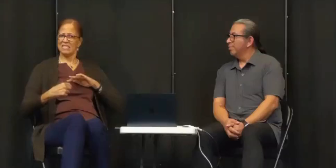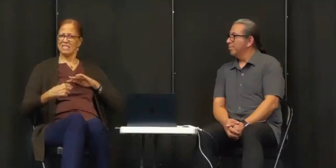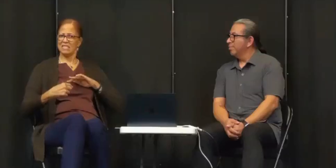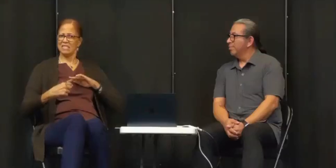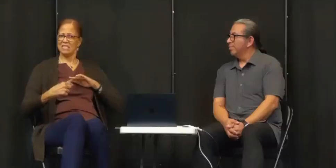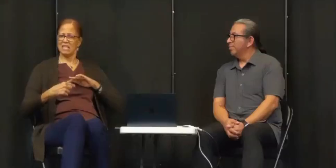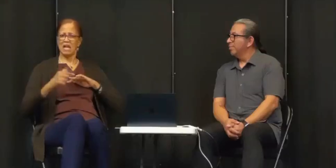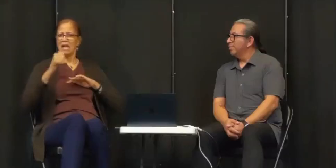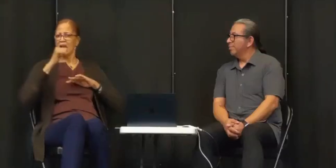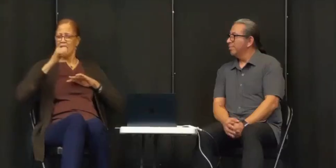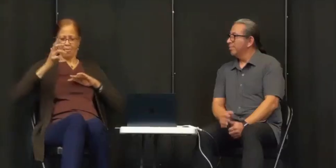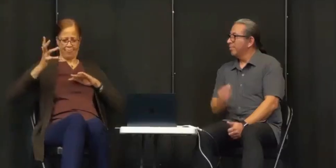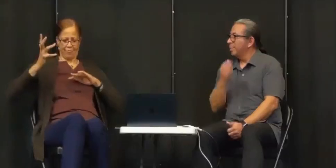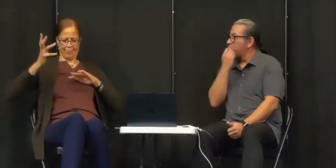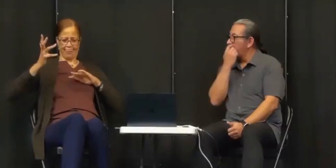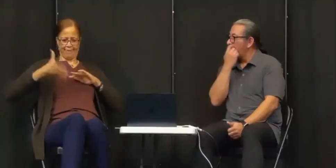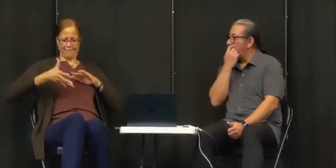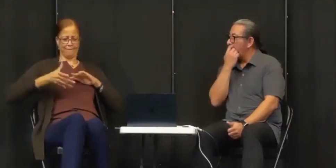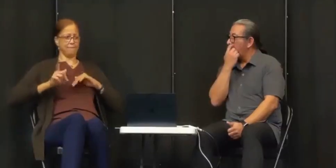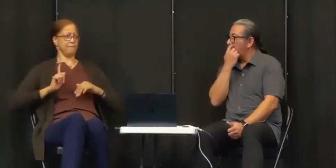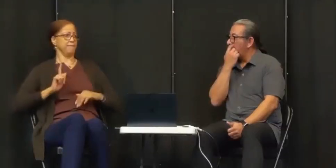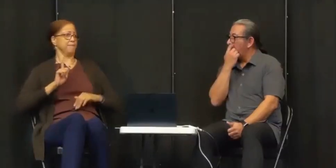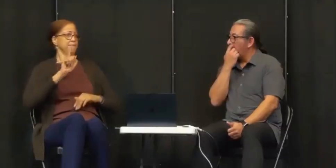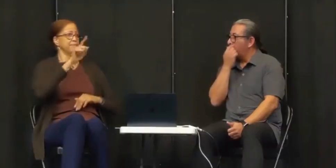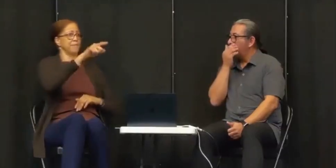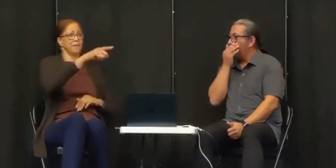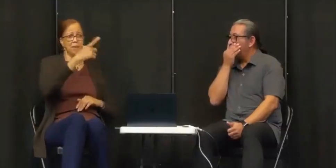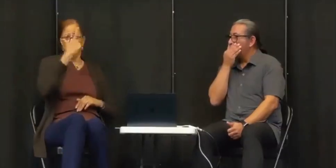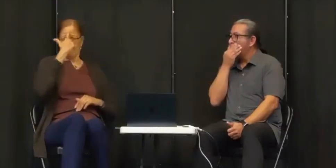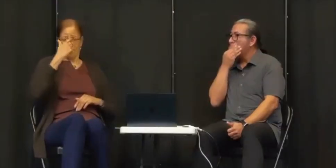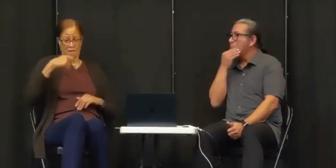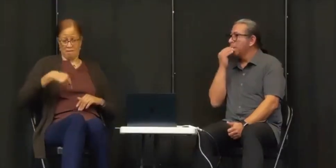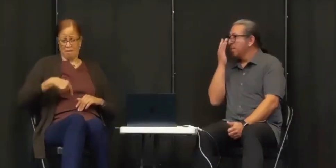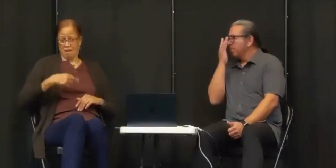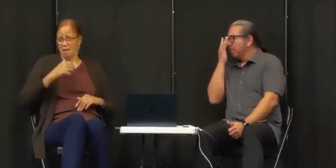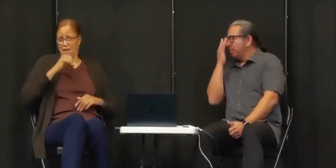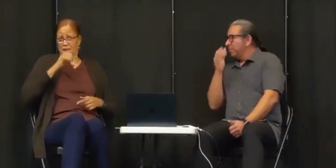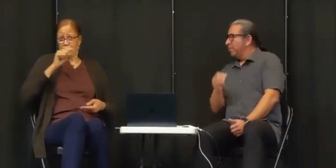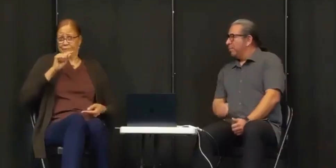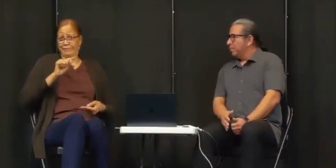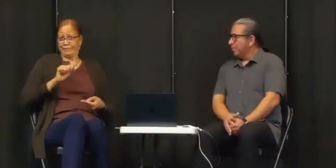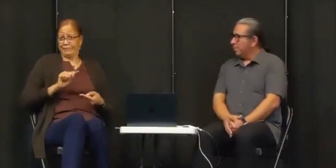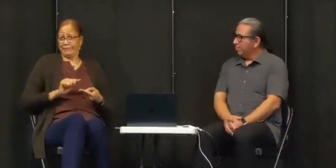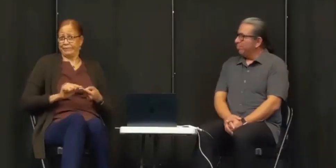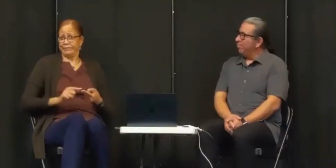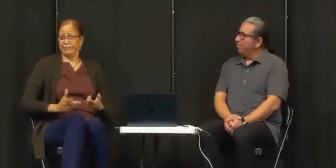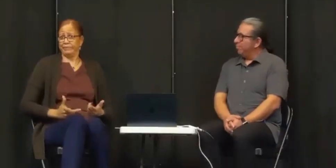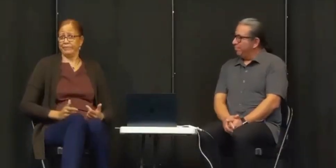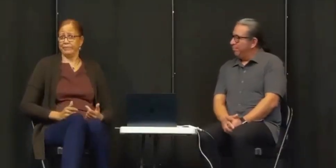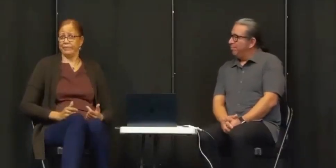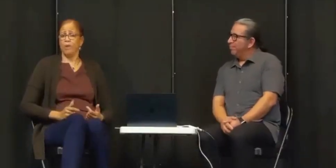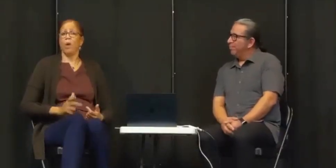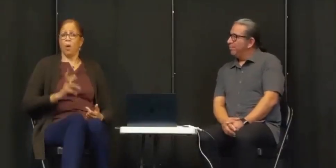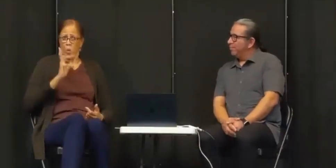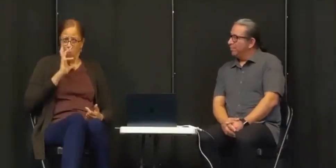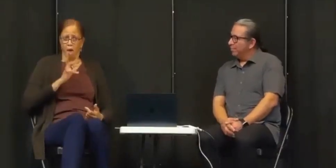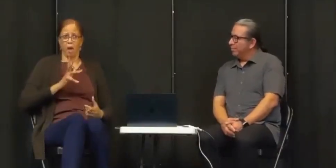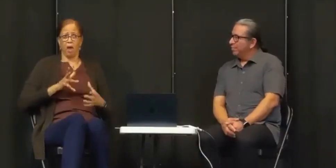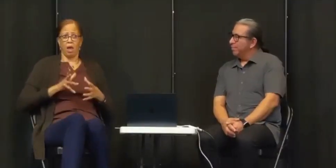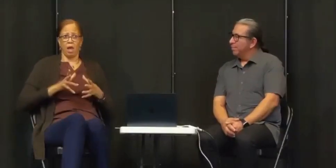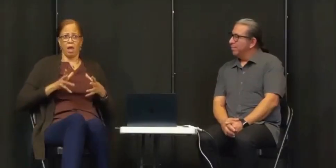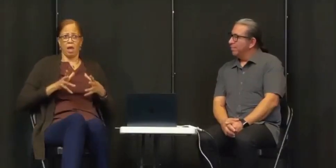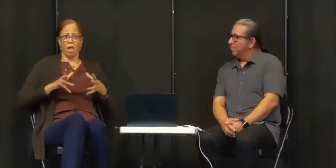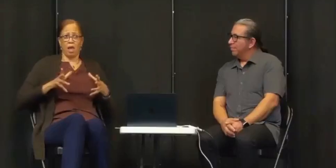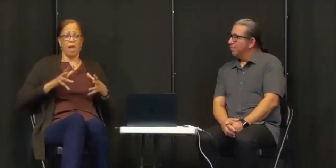this grudge, this anger that you've been holding on to, think about it. You know, if you just let